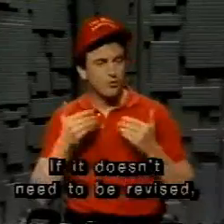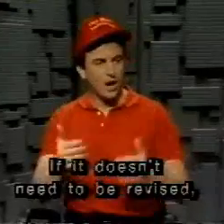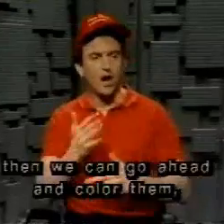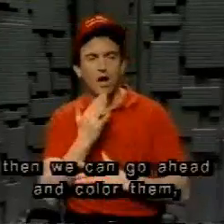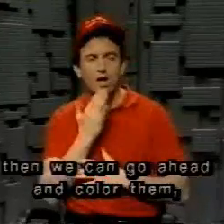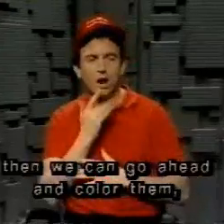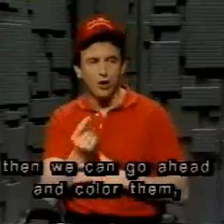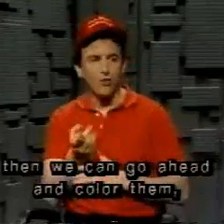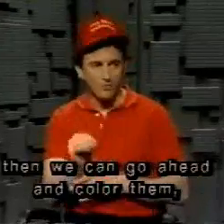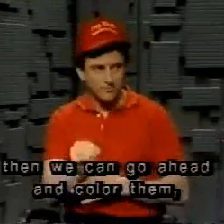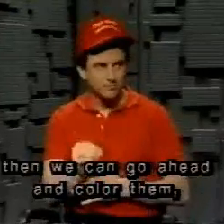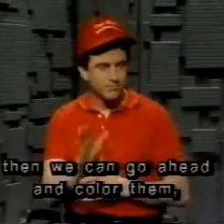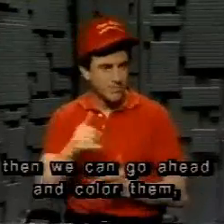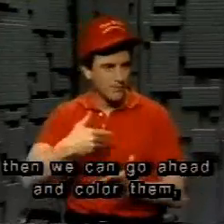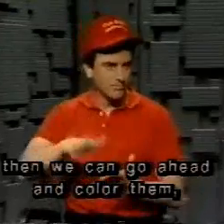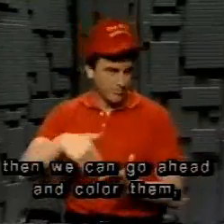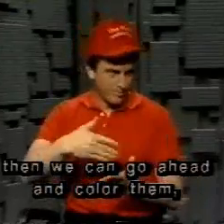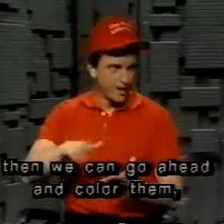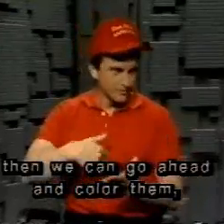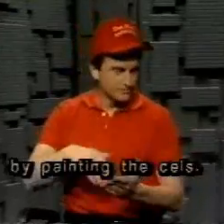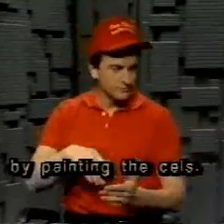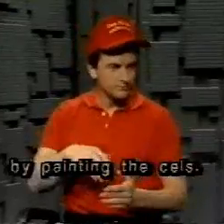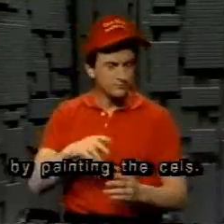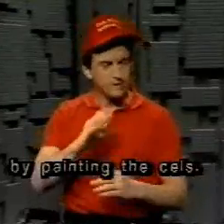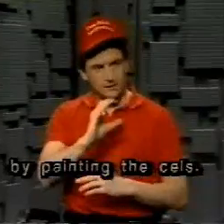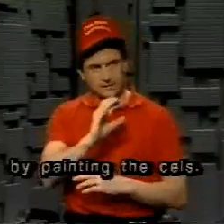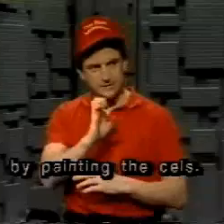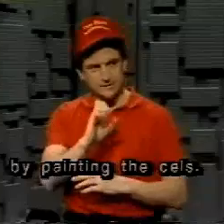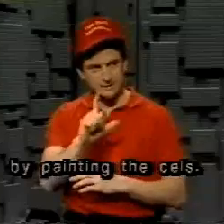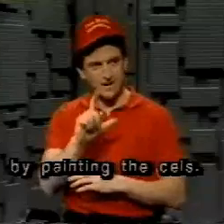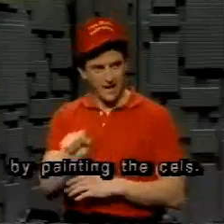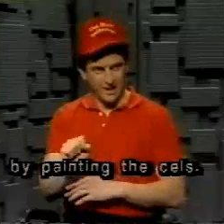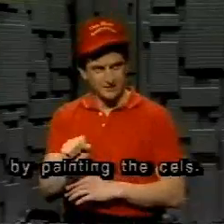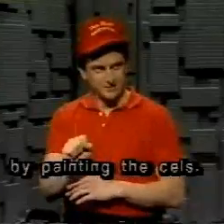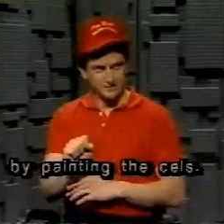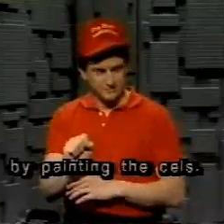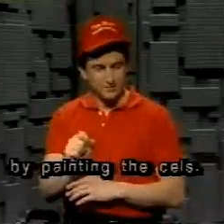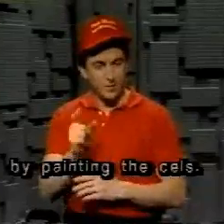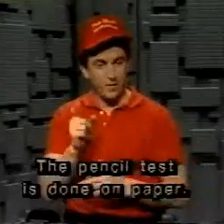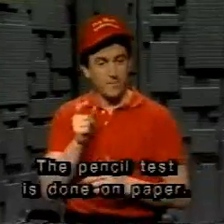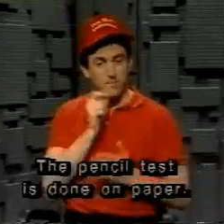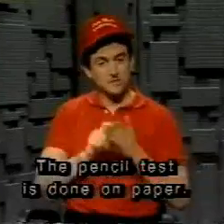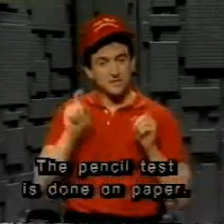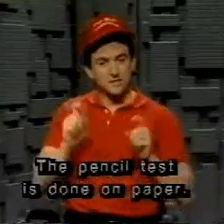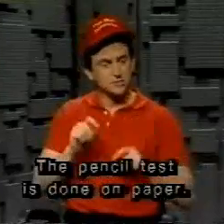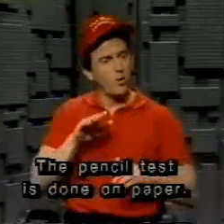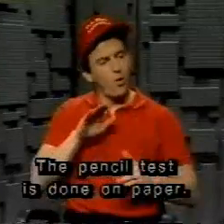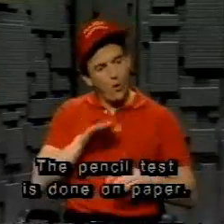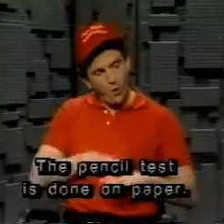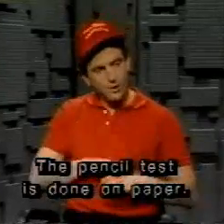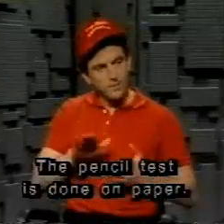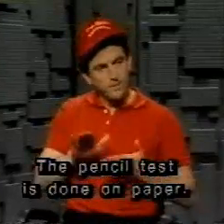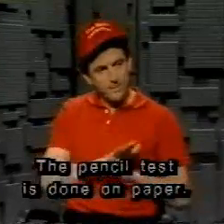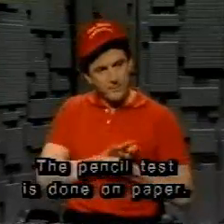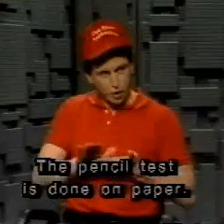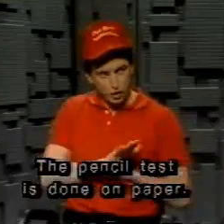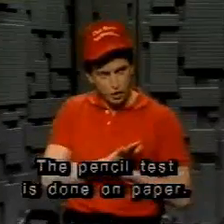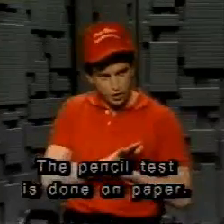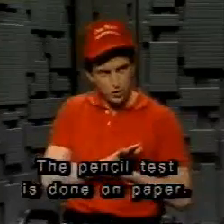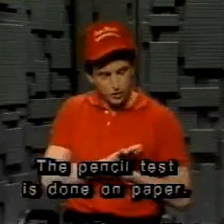go ahead and color them by painting the cells. The pencil test is done on paper. When we color